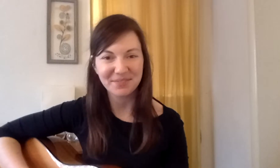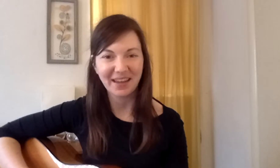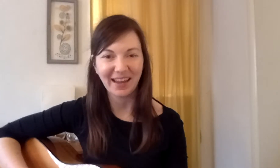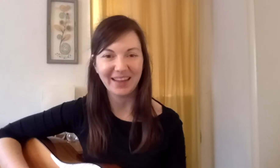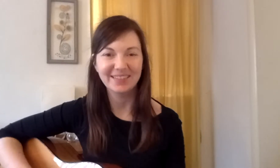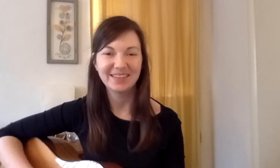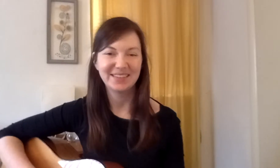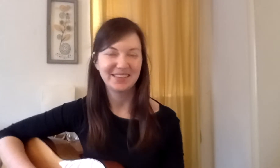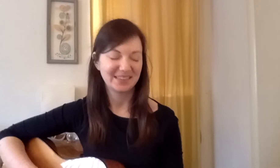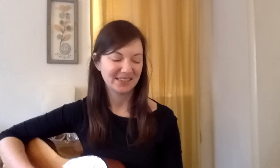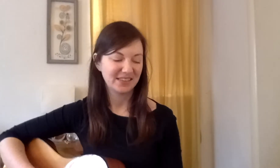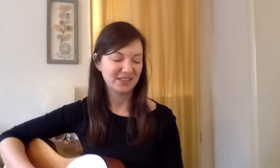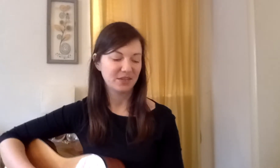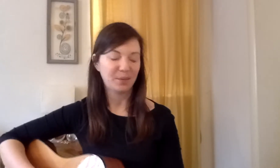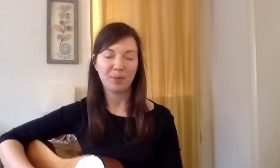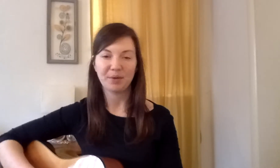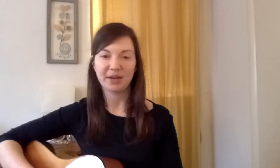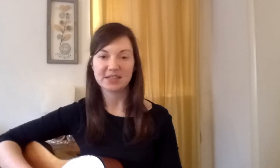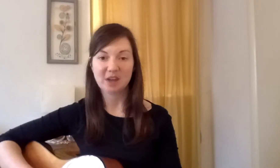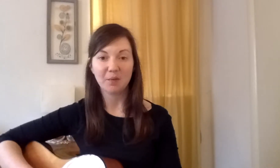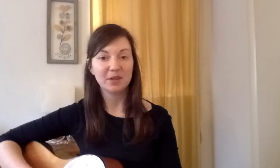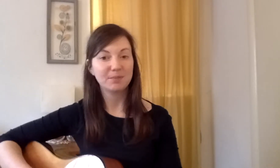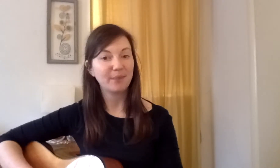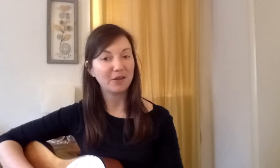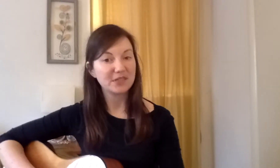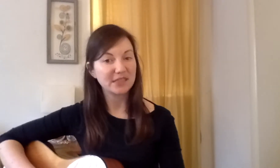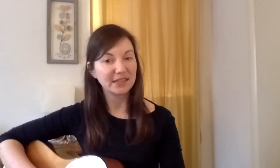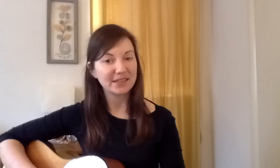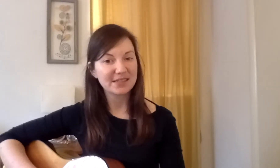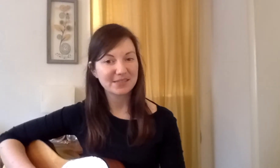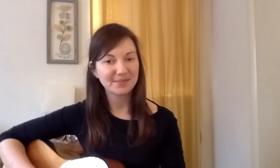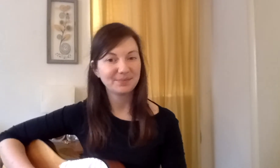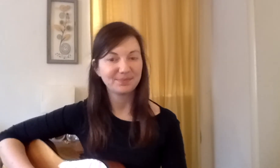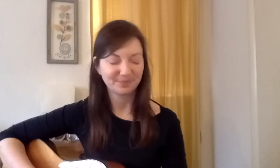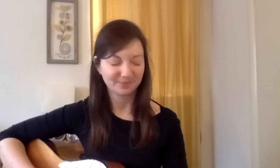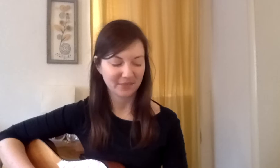okay? So remember, we're going to start with mountains, okay?